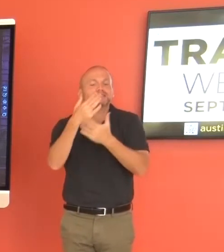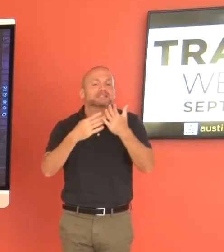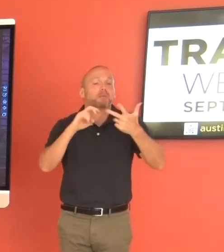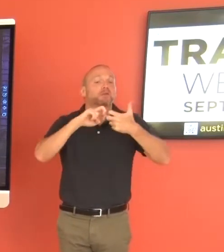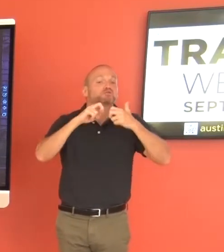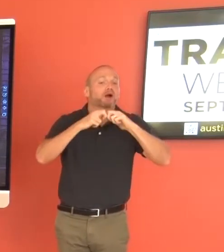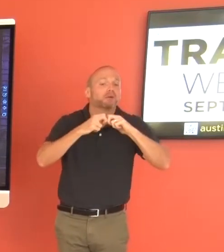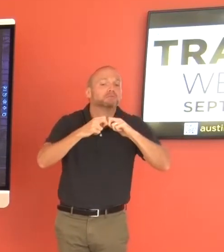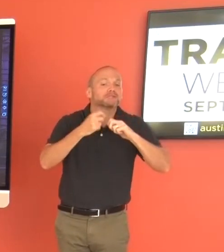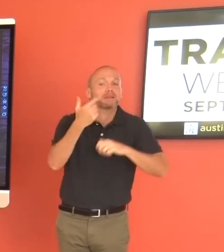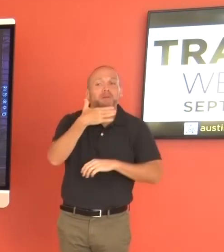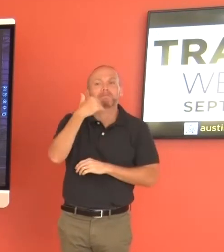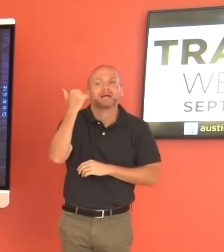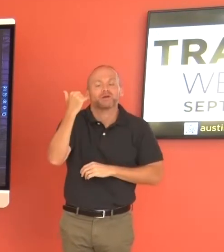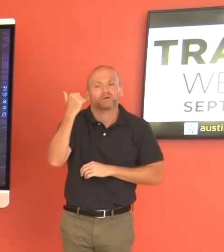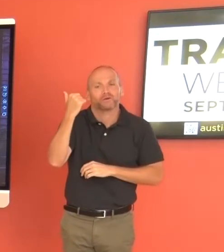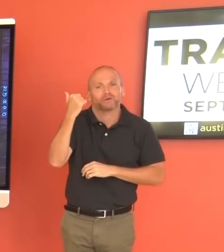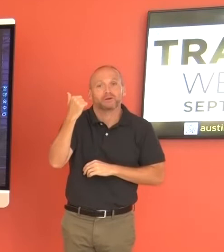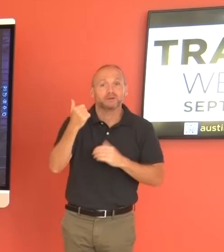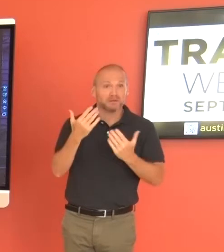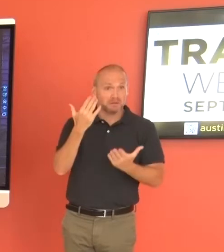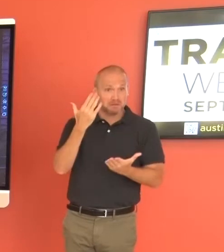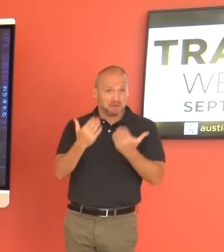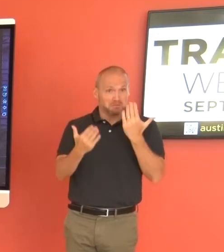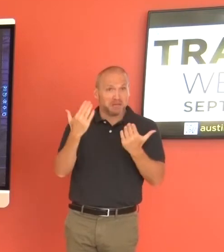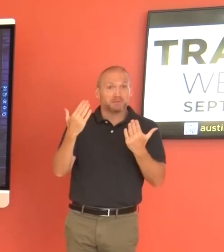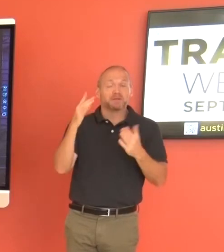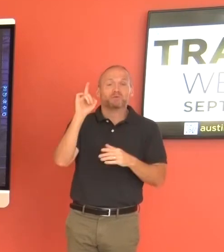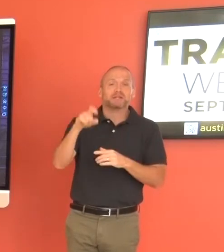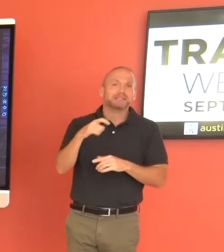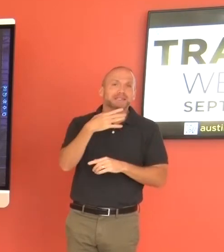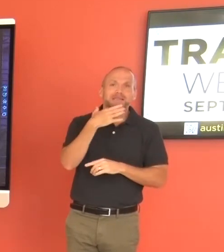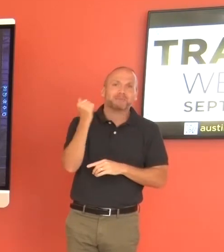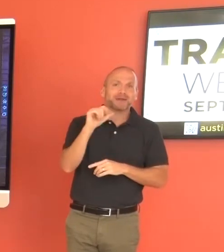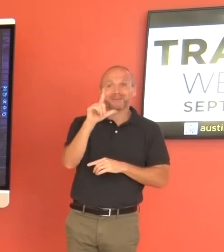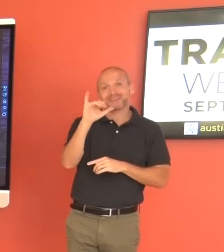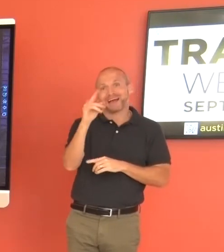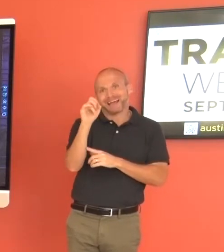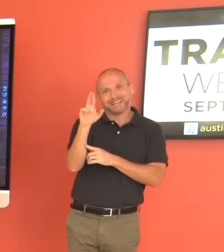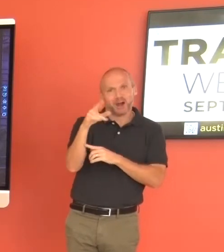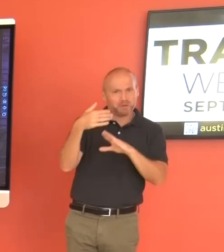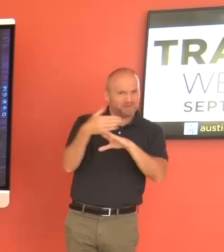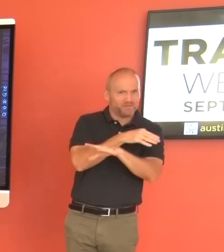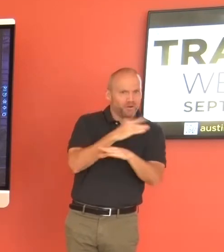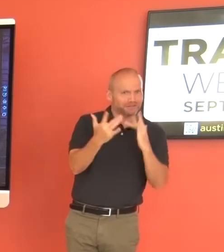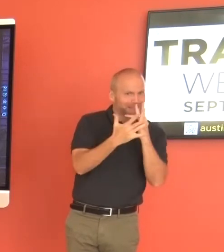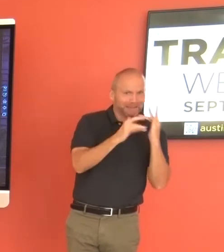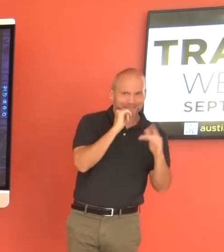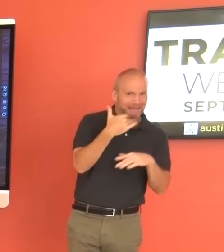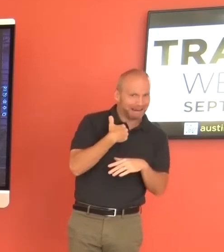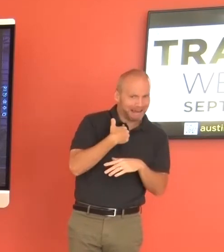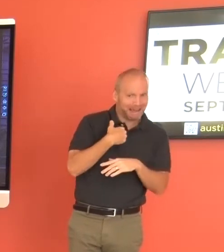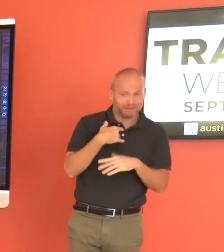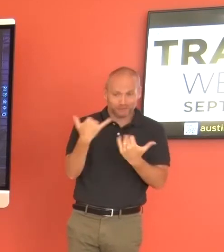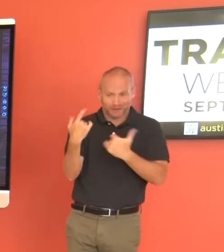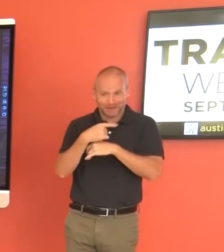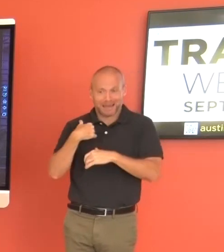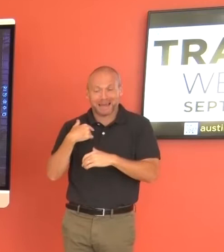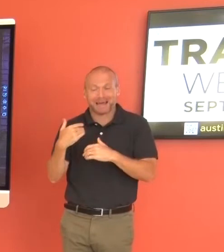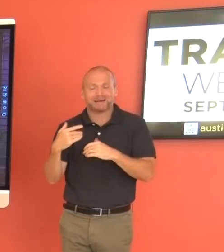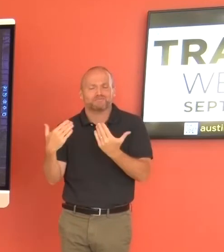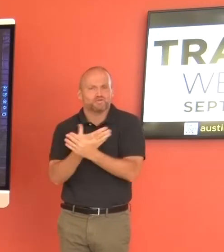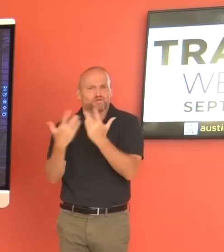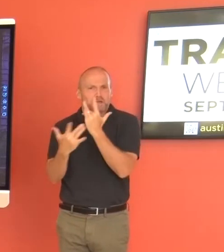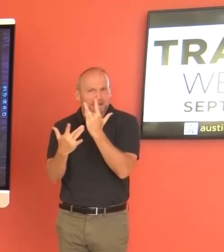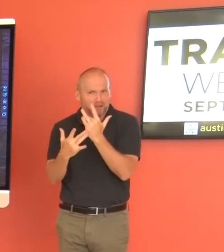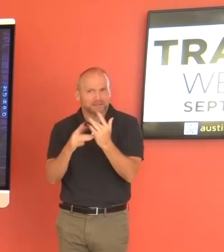little bit better and more clearly. Maybe we have better sonar or LIDAR that wasn't available in 1942. So we